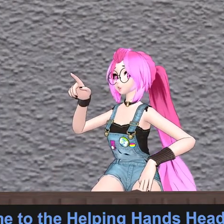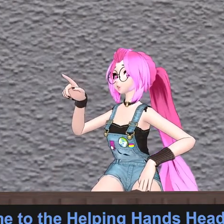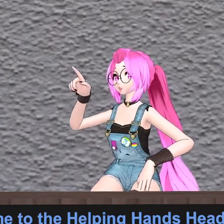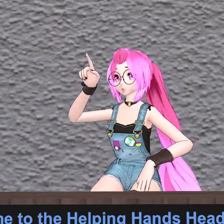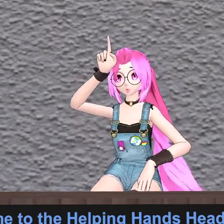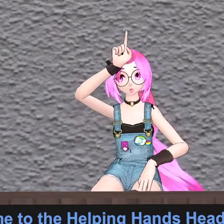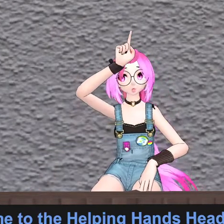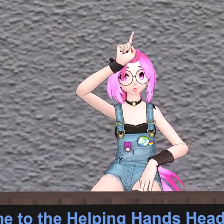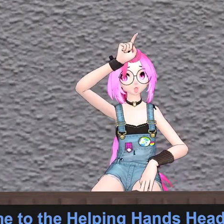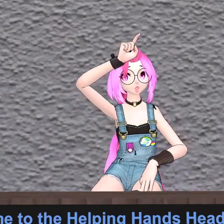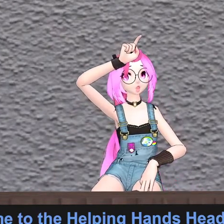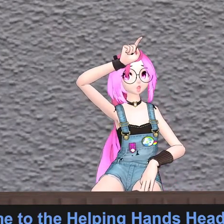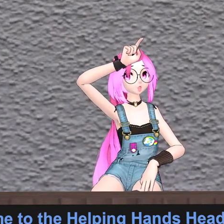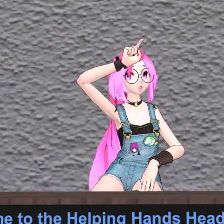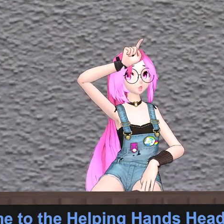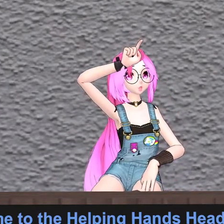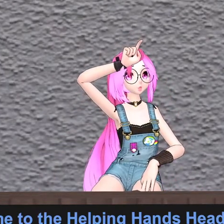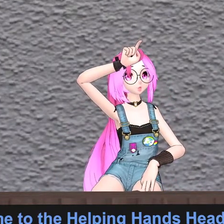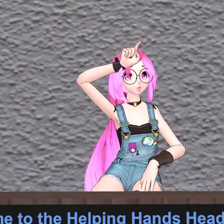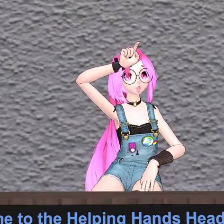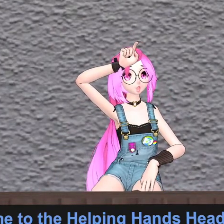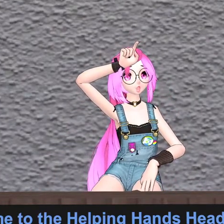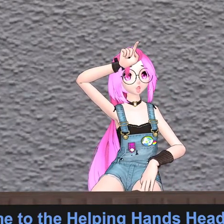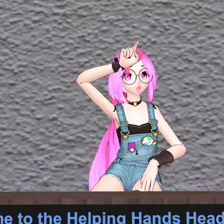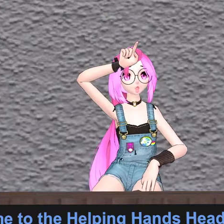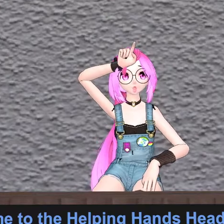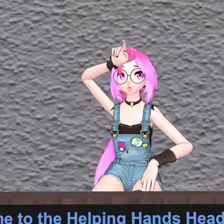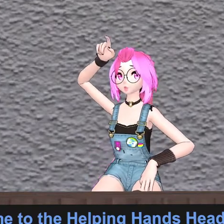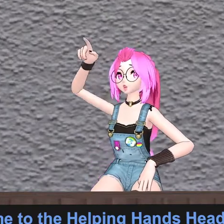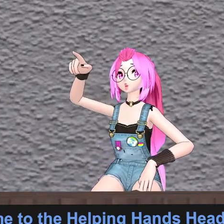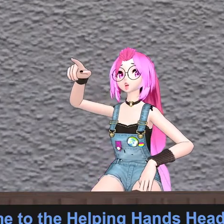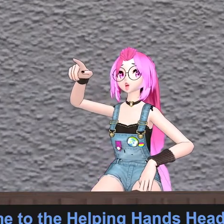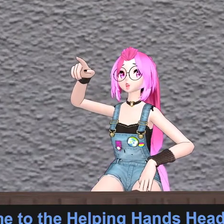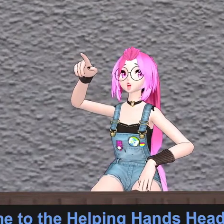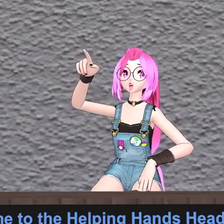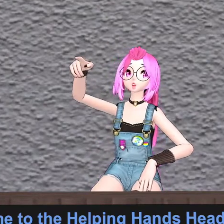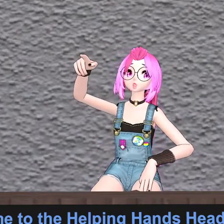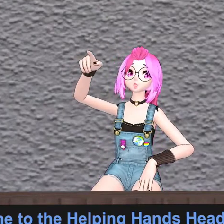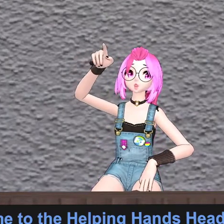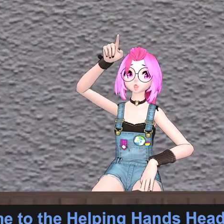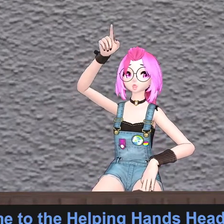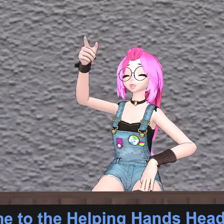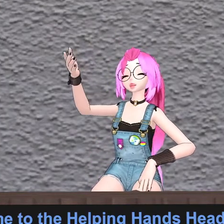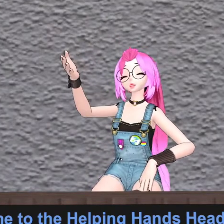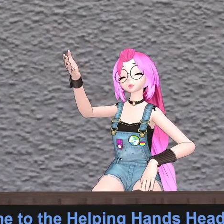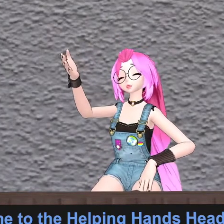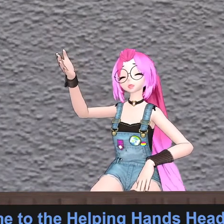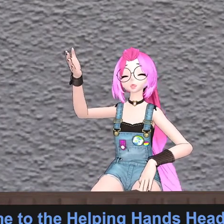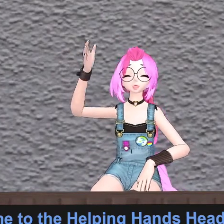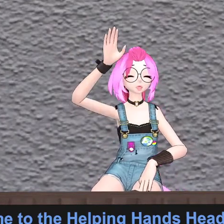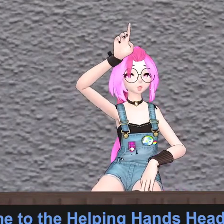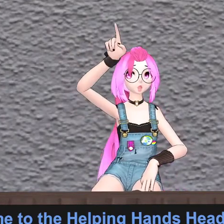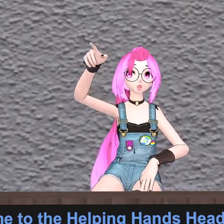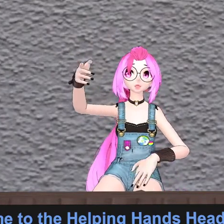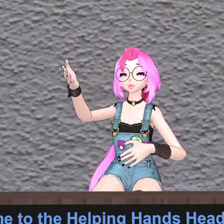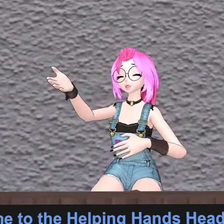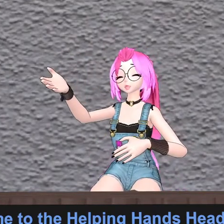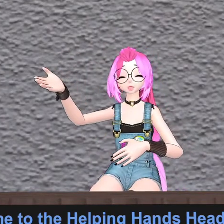Yes. Great. You have that bent finger. I like how, so I don't know how to pronounce your name. You, this